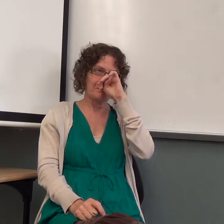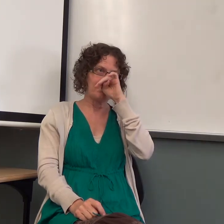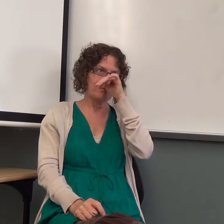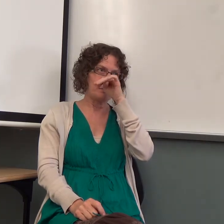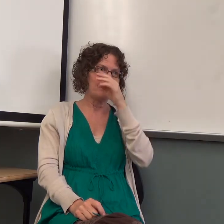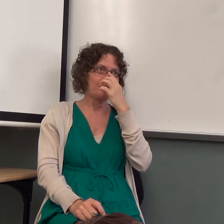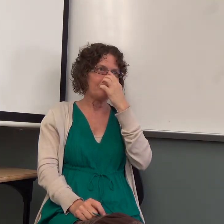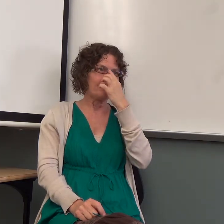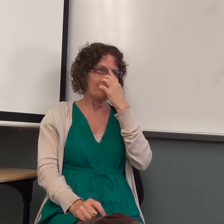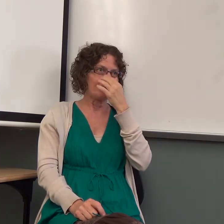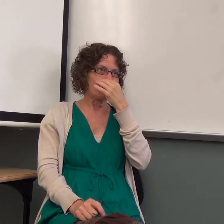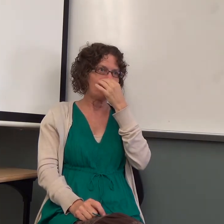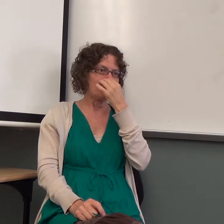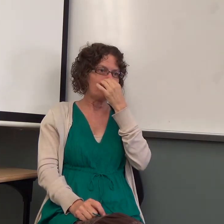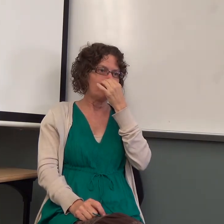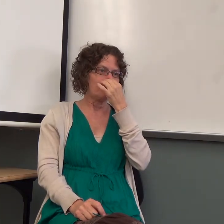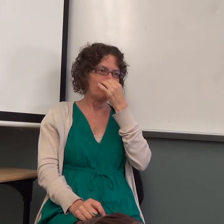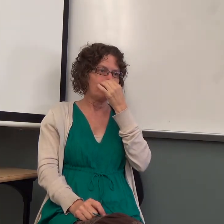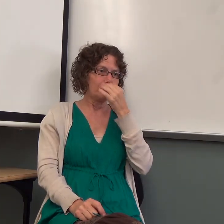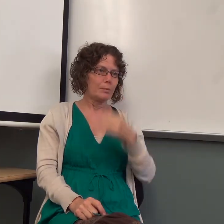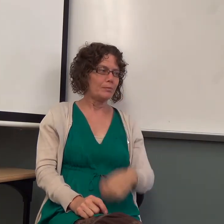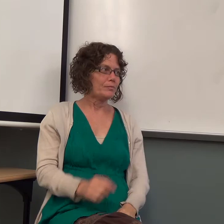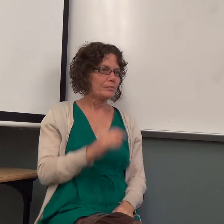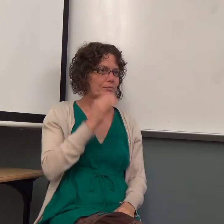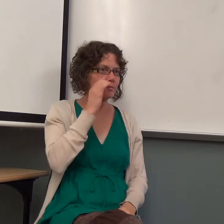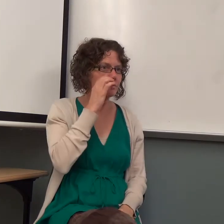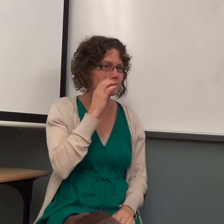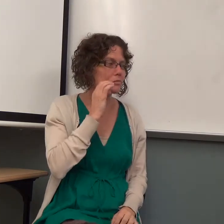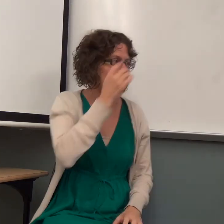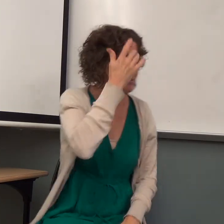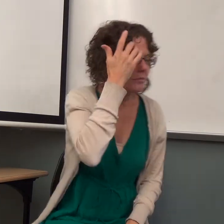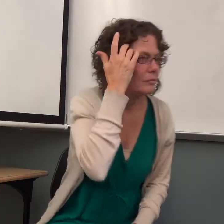journal Make or sure no? it's on all the papers. I don't have to No, you rewrite do it? not. Okay.